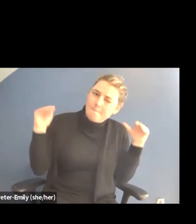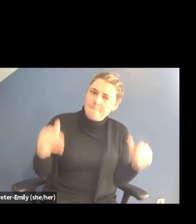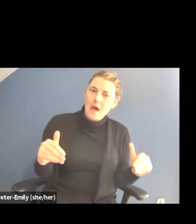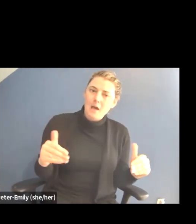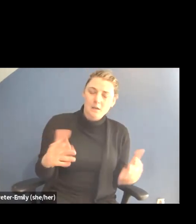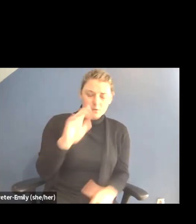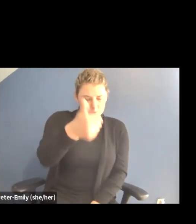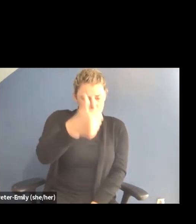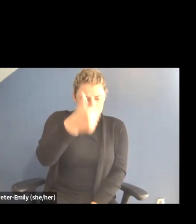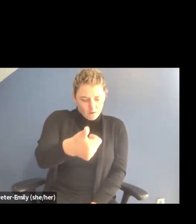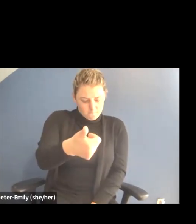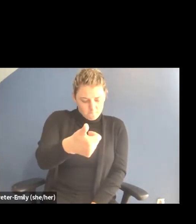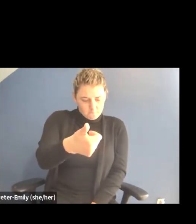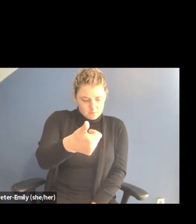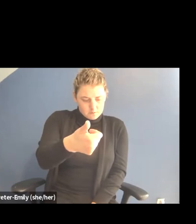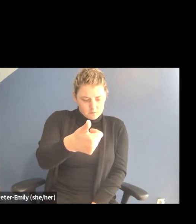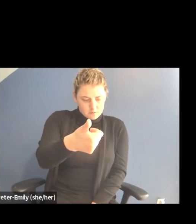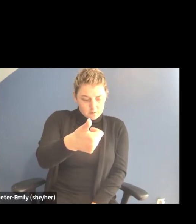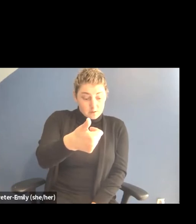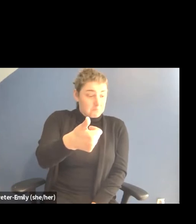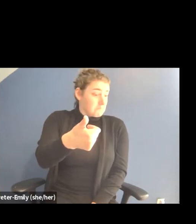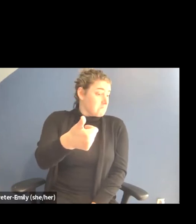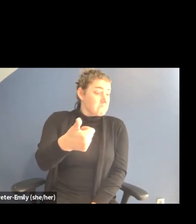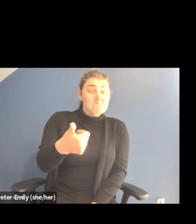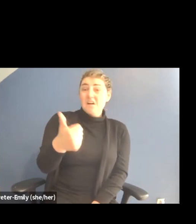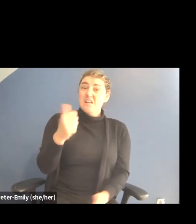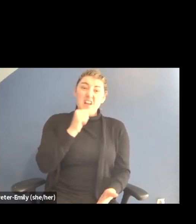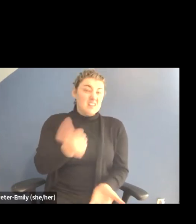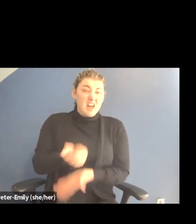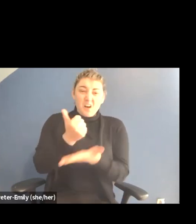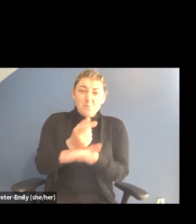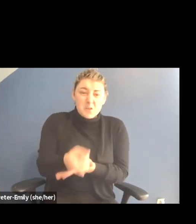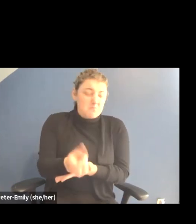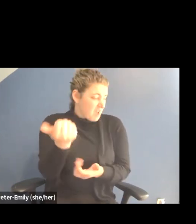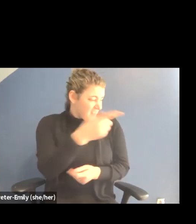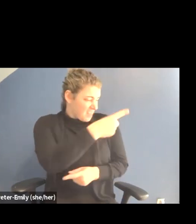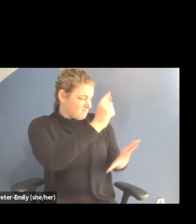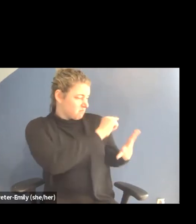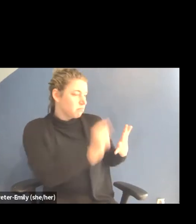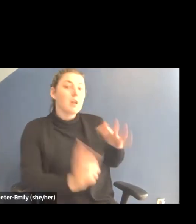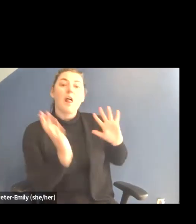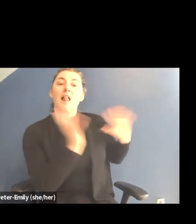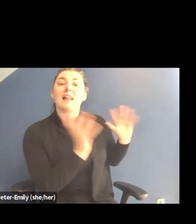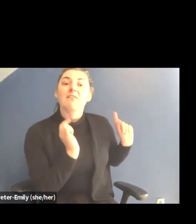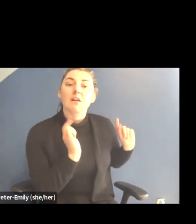Come back to yourself. Anything that don't heighten your stride, leave it